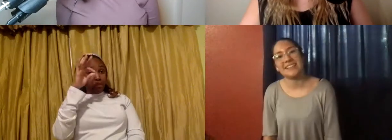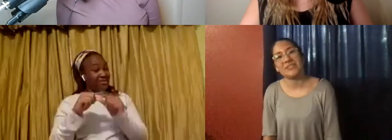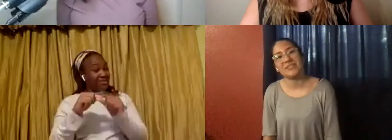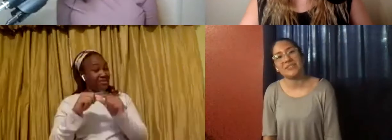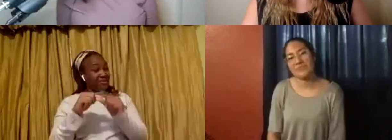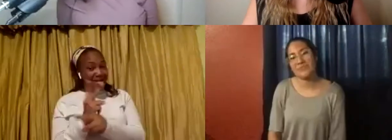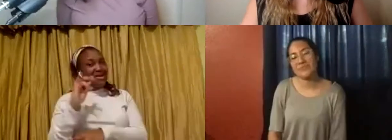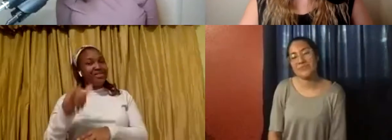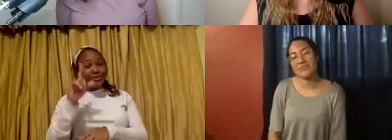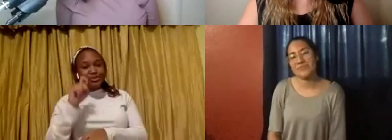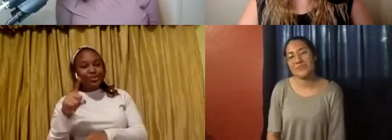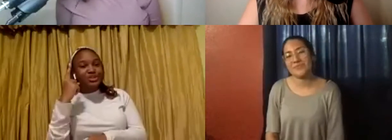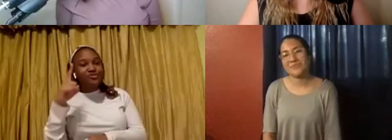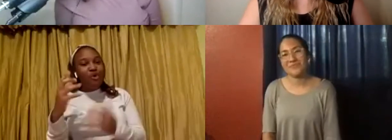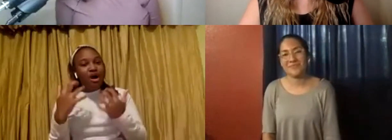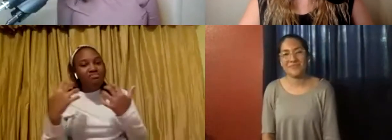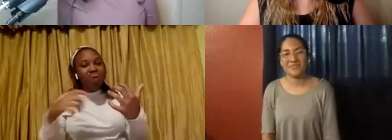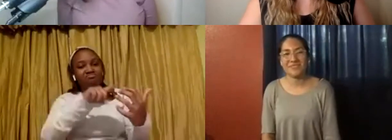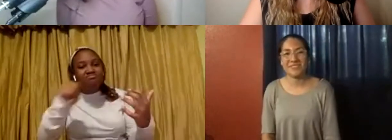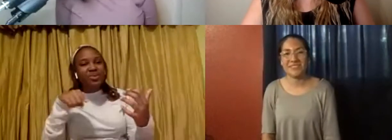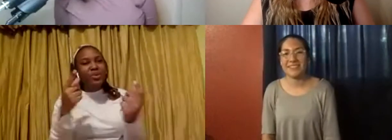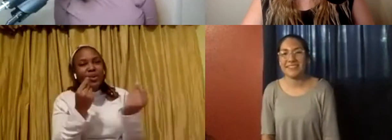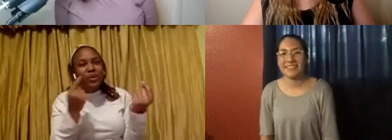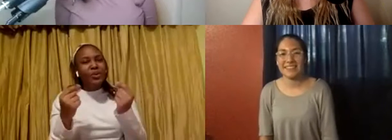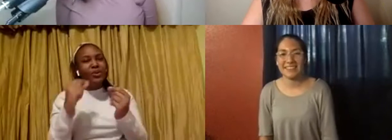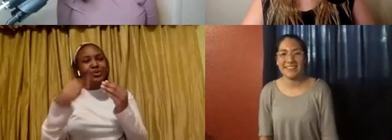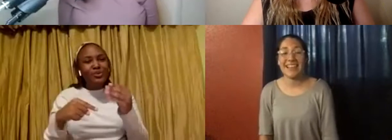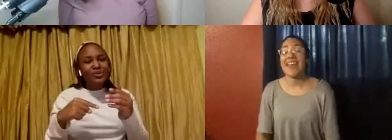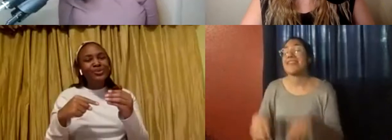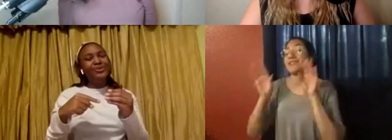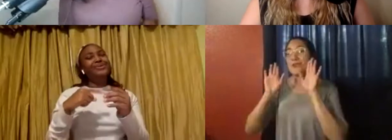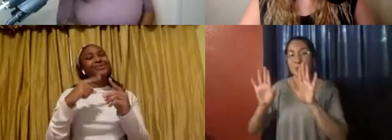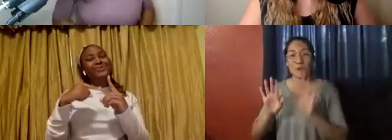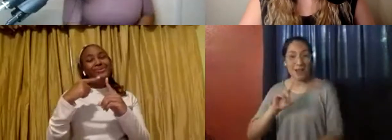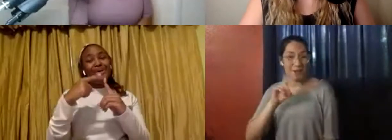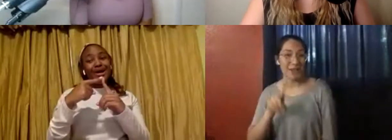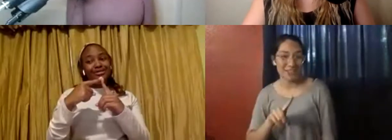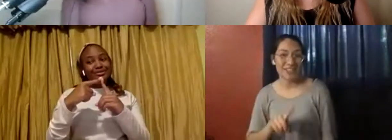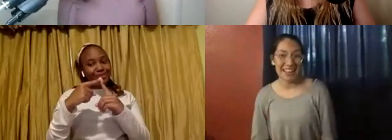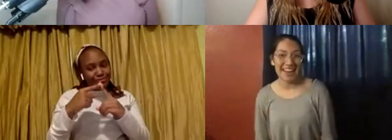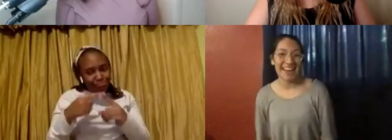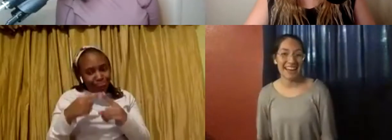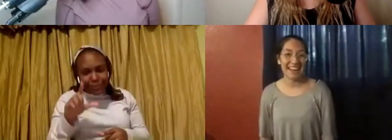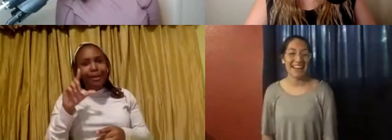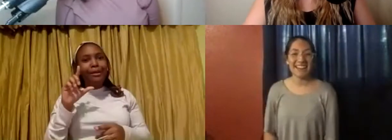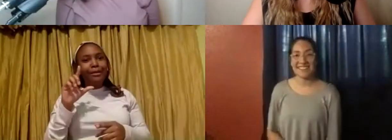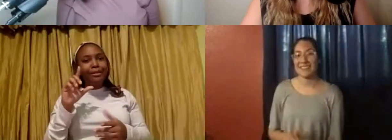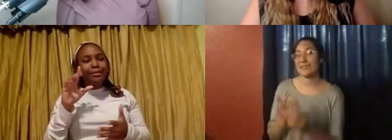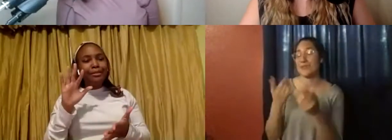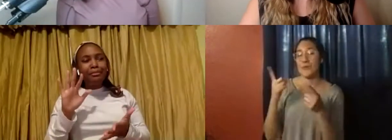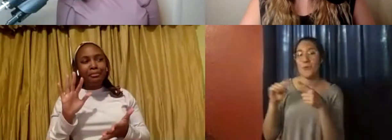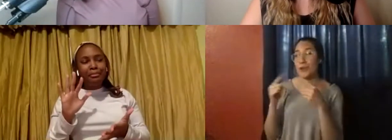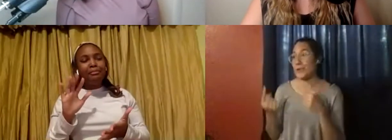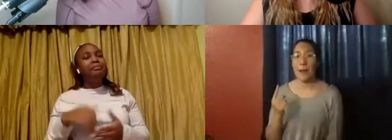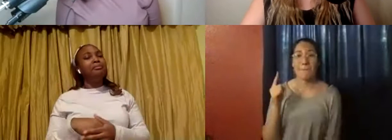Still figuring it out. That's a question for the audience. What do you do when you come up? When you come up, absolutely. Please